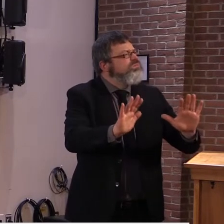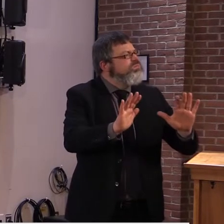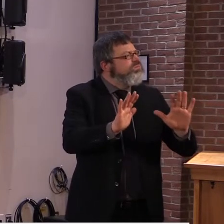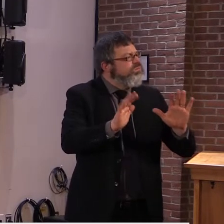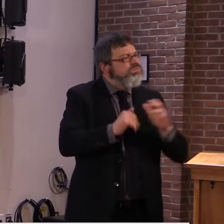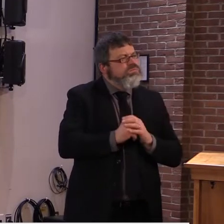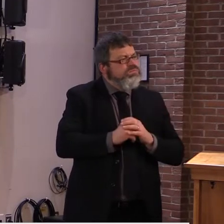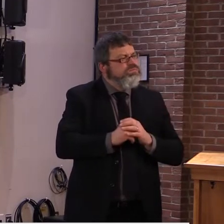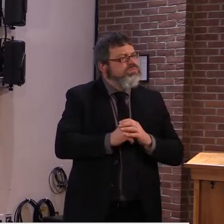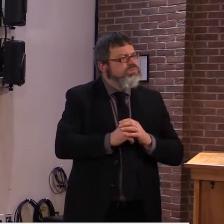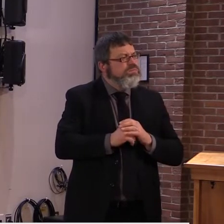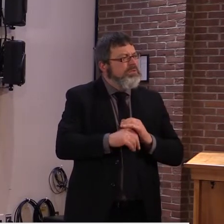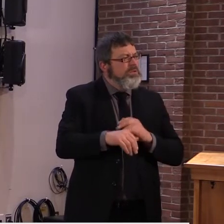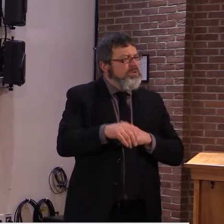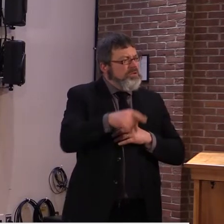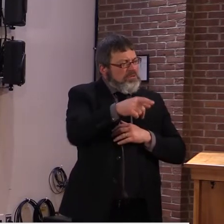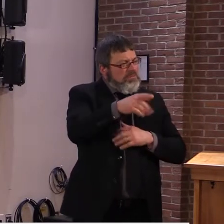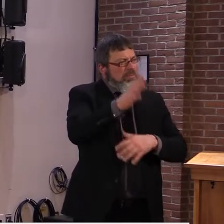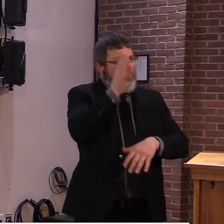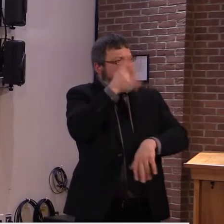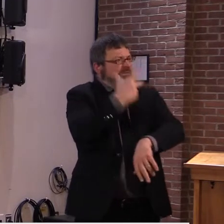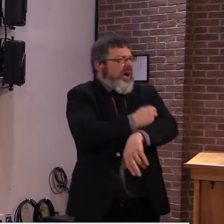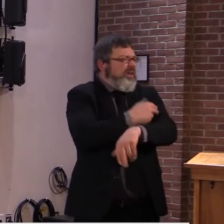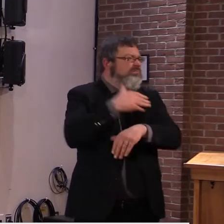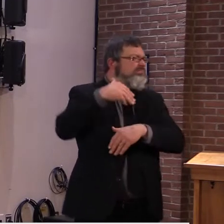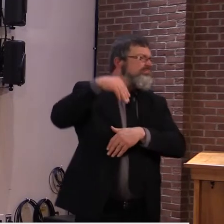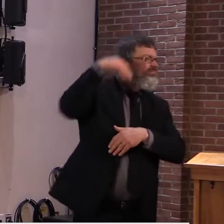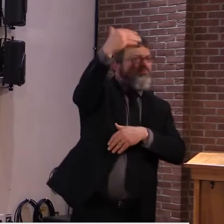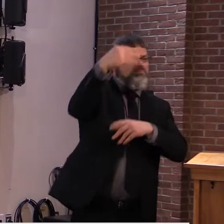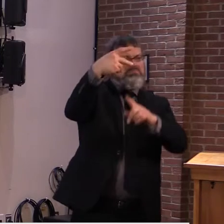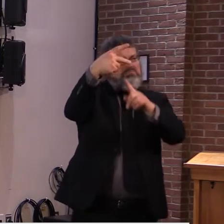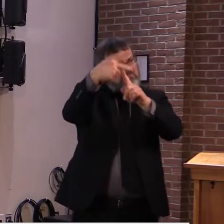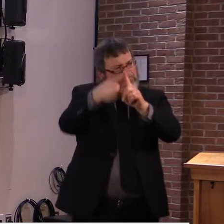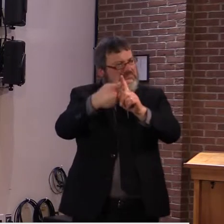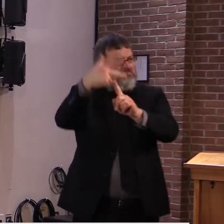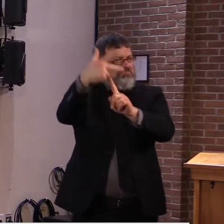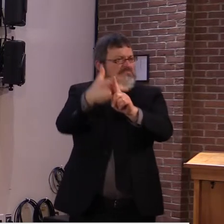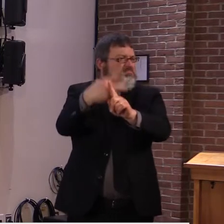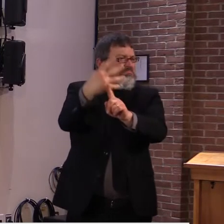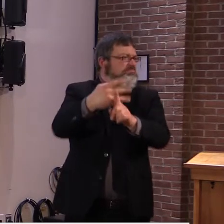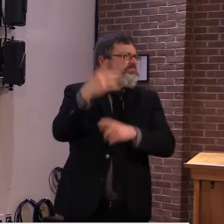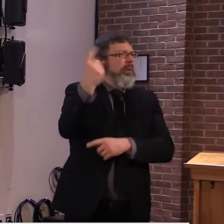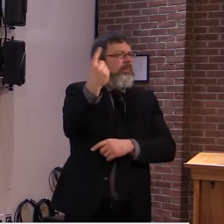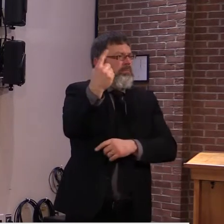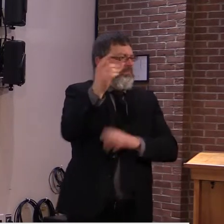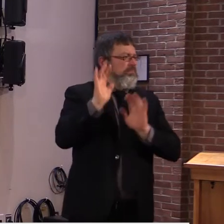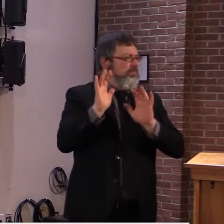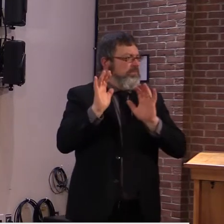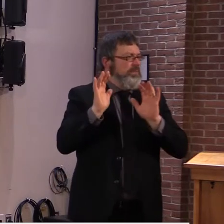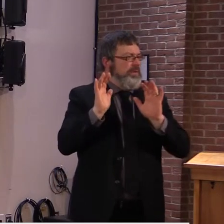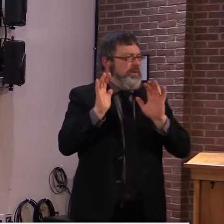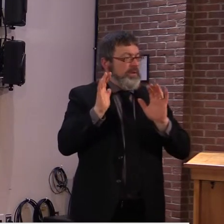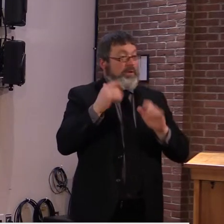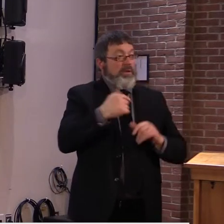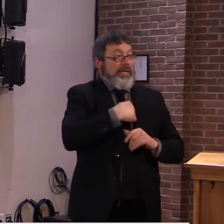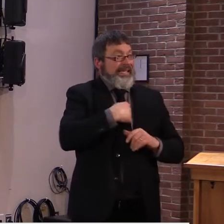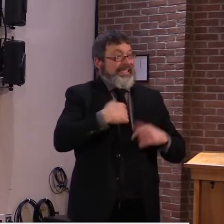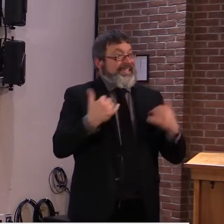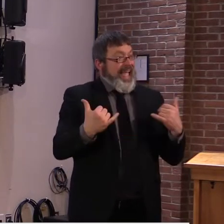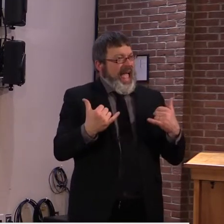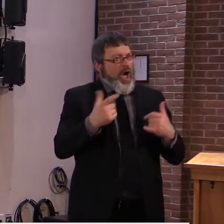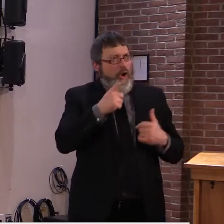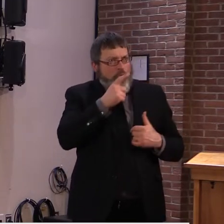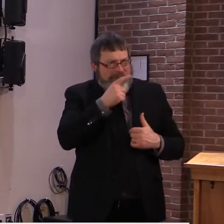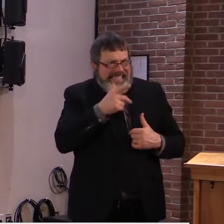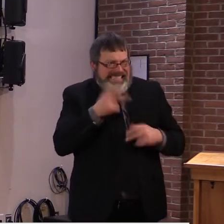But even for those of us who must be patient, every dose being given out right now makes the difference for all of us.